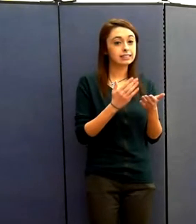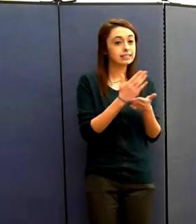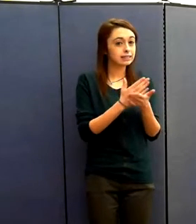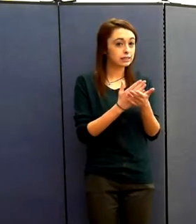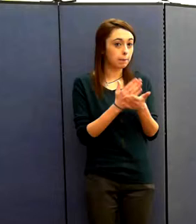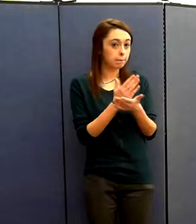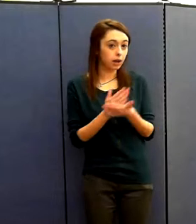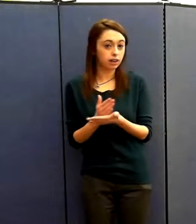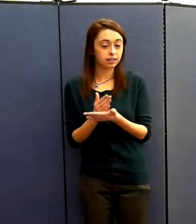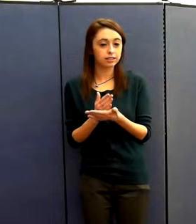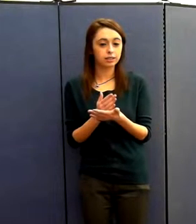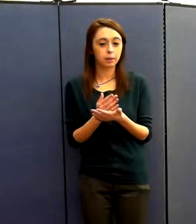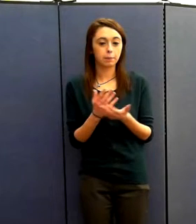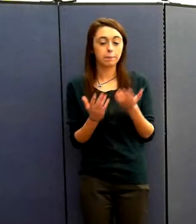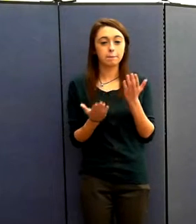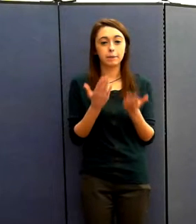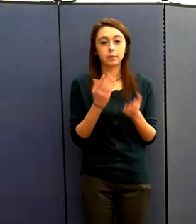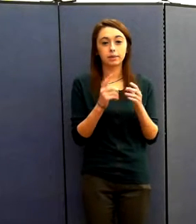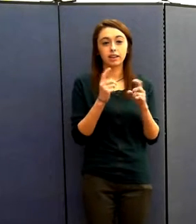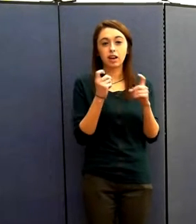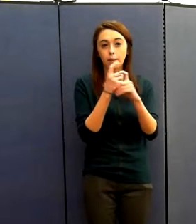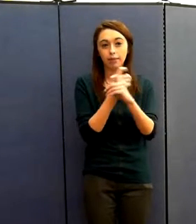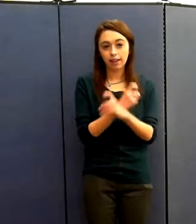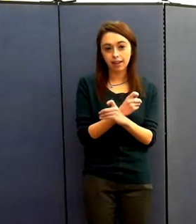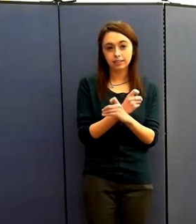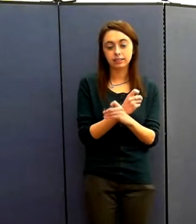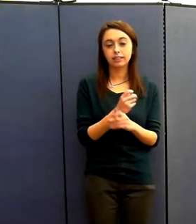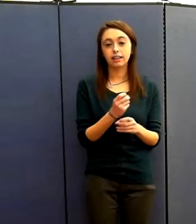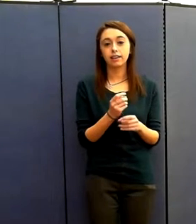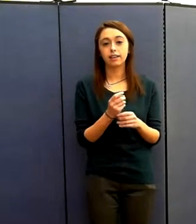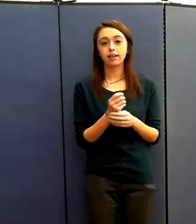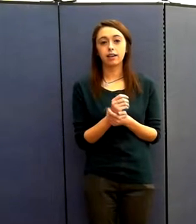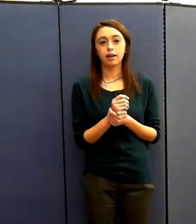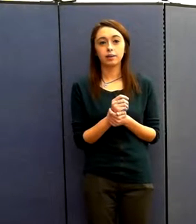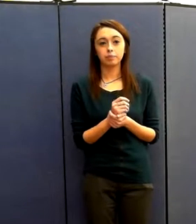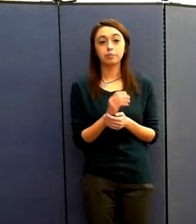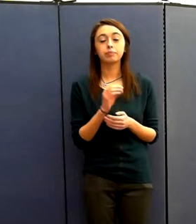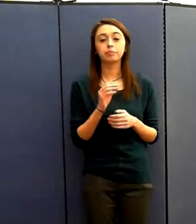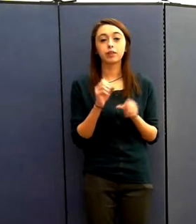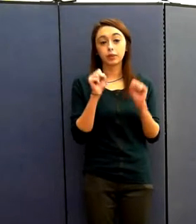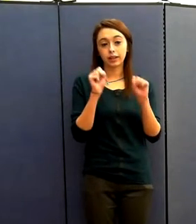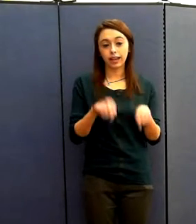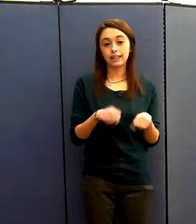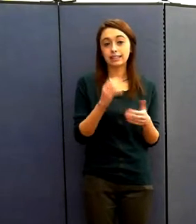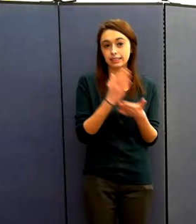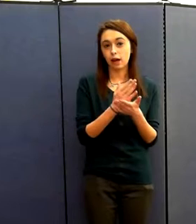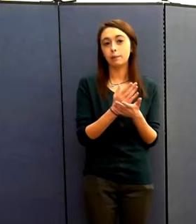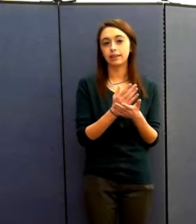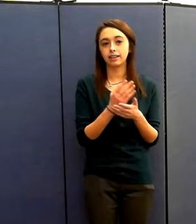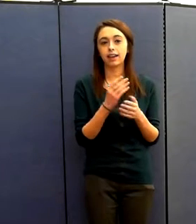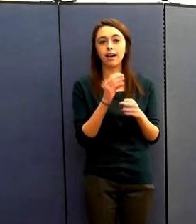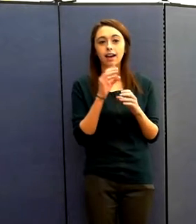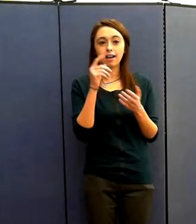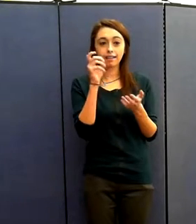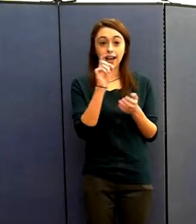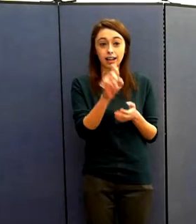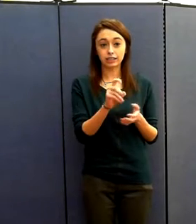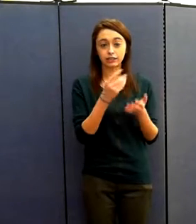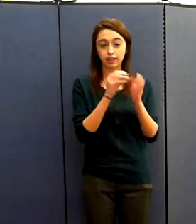and complex. Feel free to stop me to ask for clarification. I'm totally fine with that. I'm happy to do that.